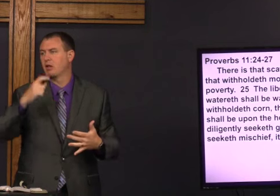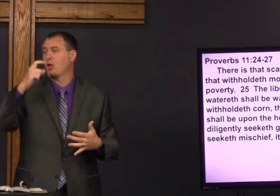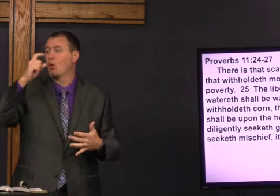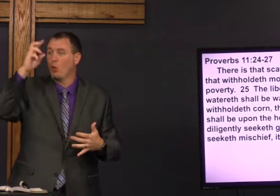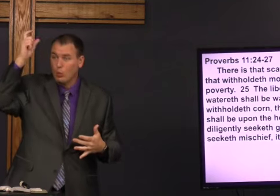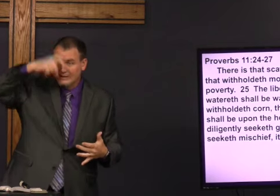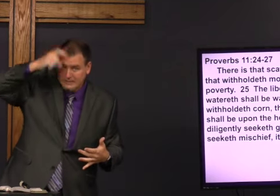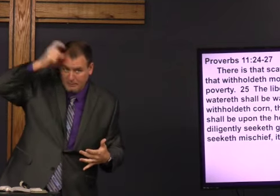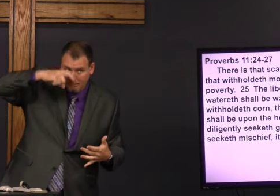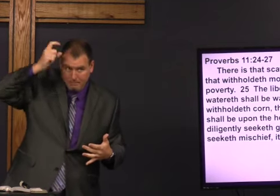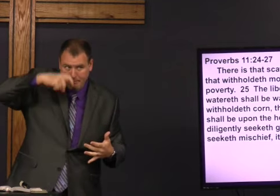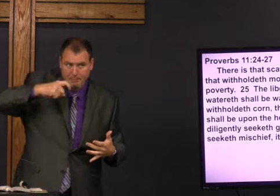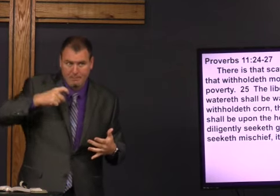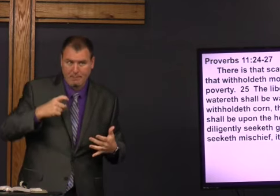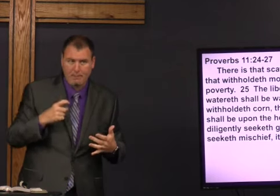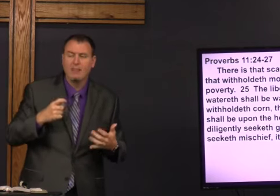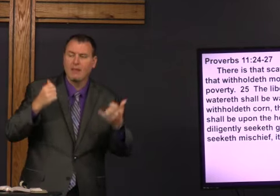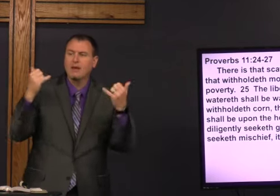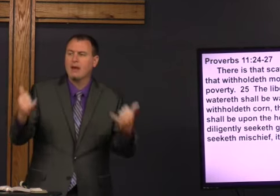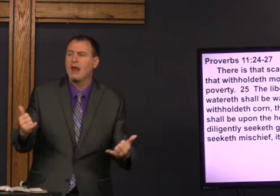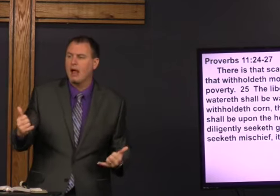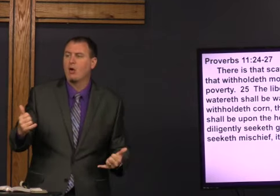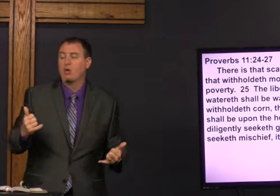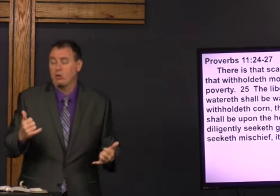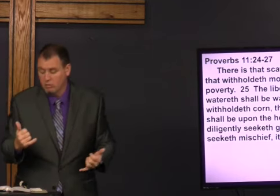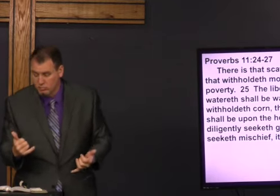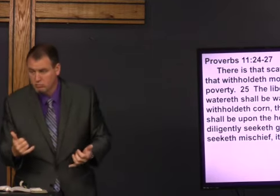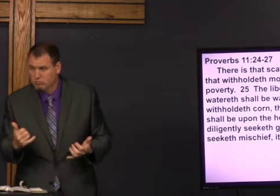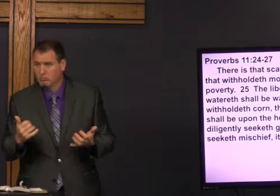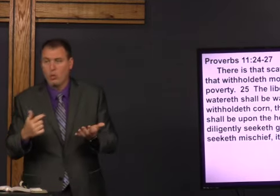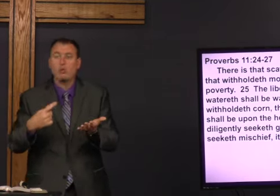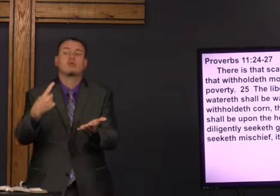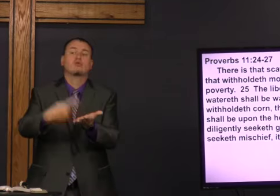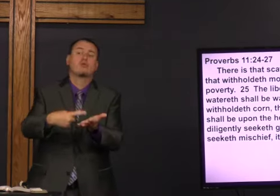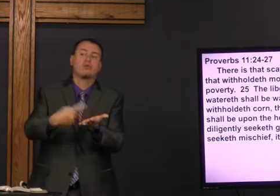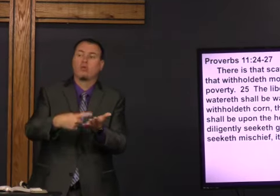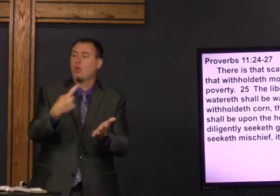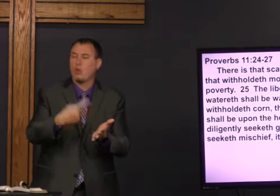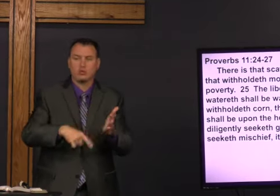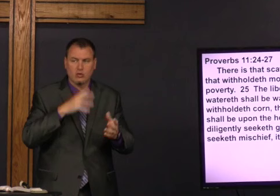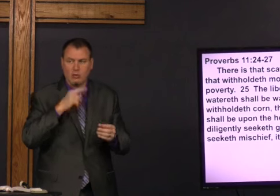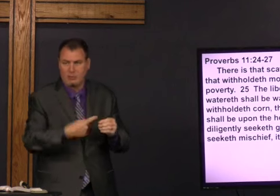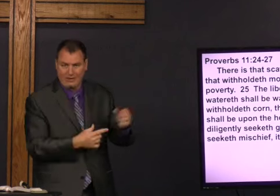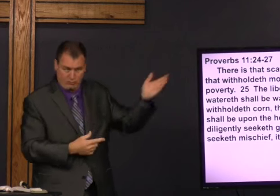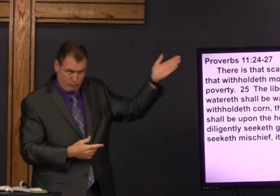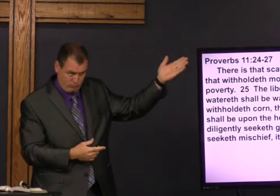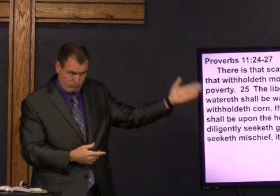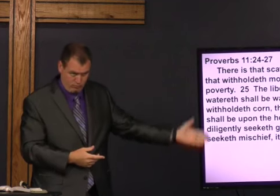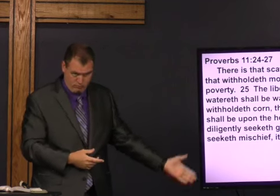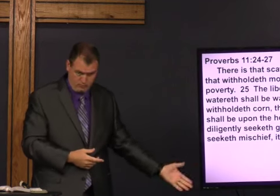tendencies. It's a book of wisdom. Now, we've talked about